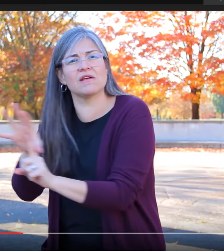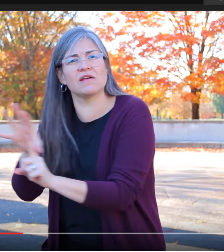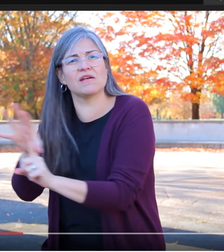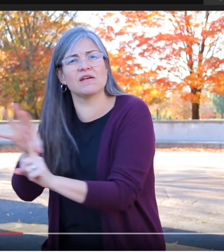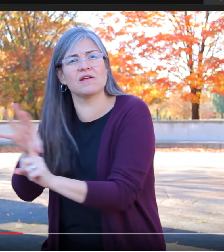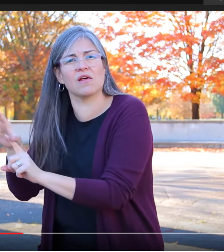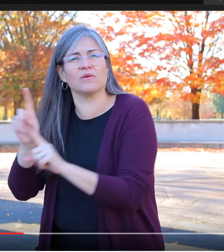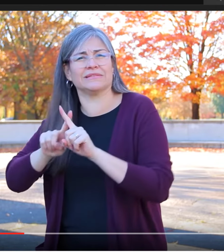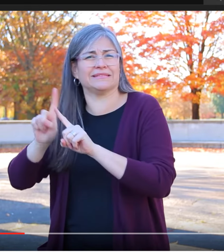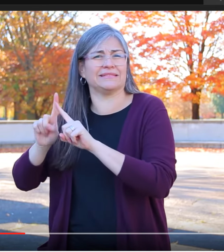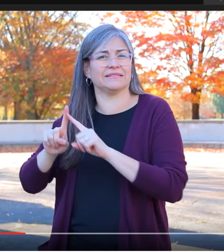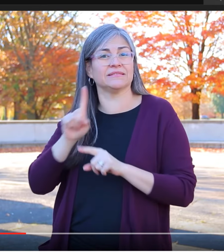that.